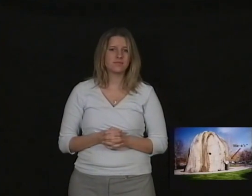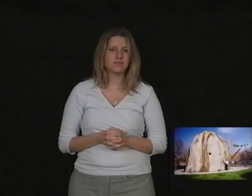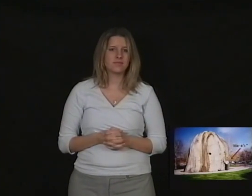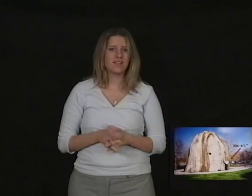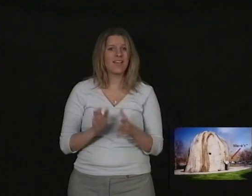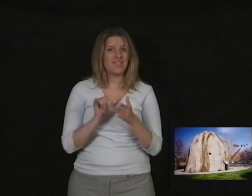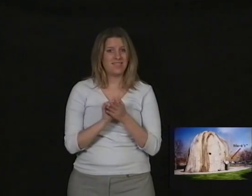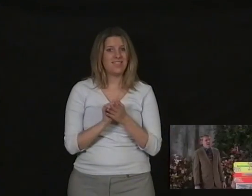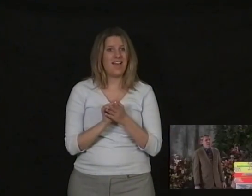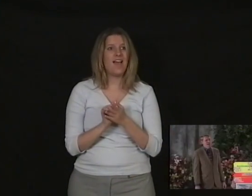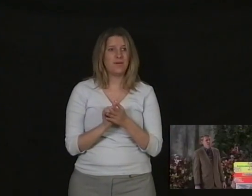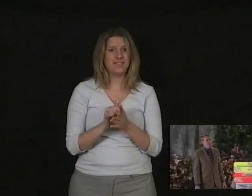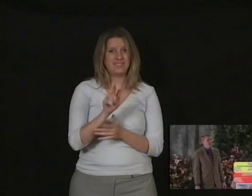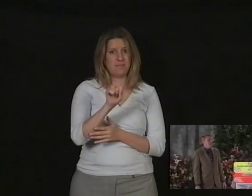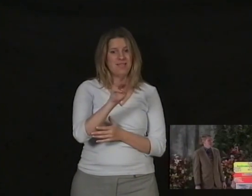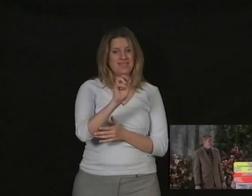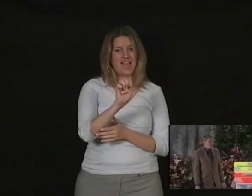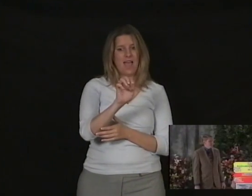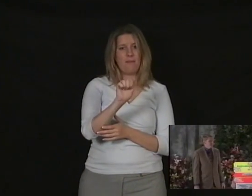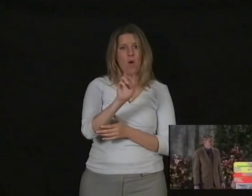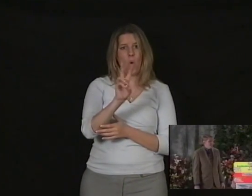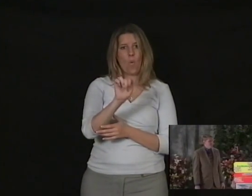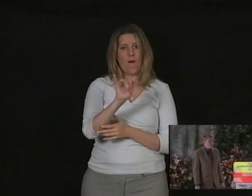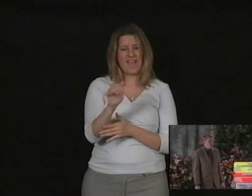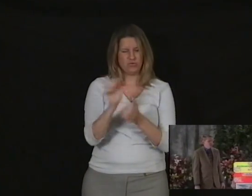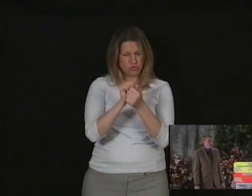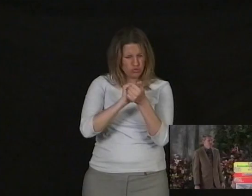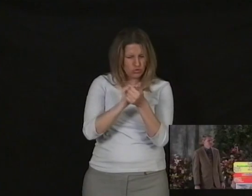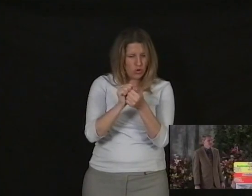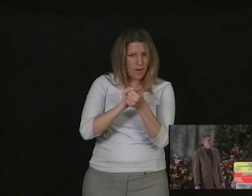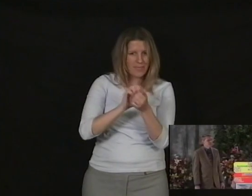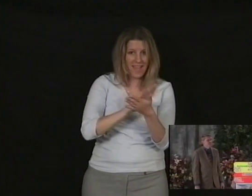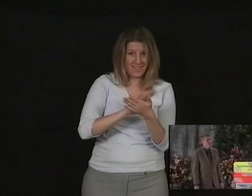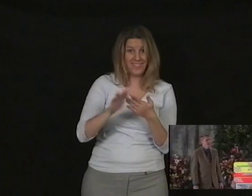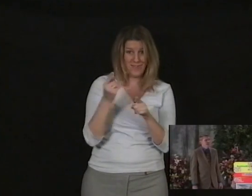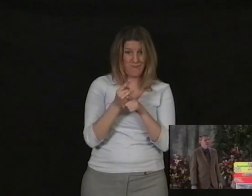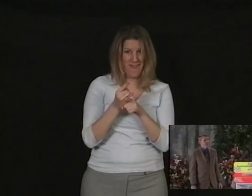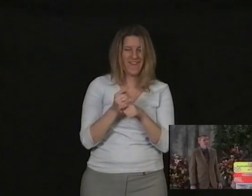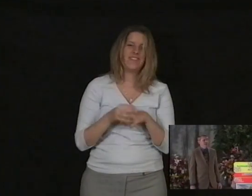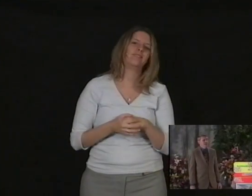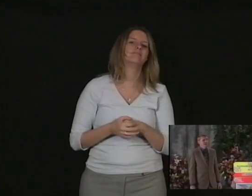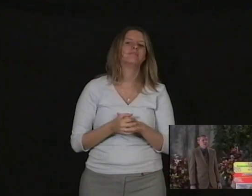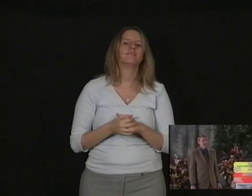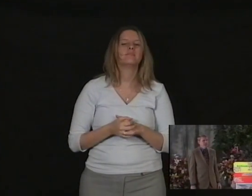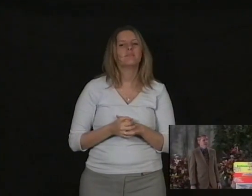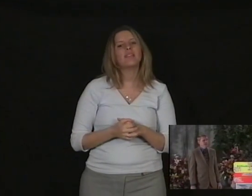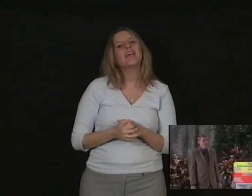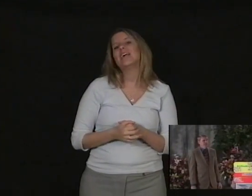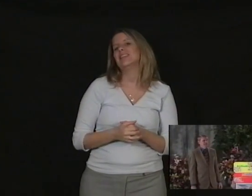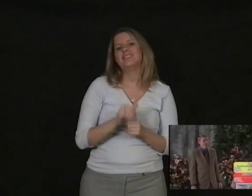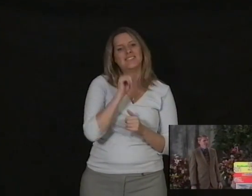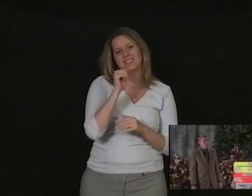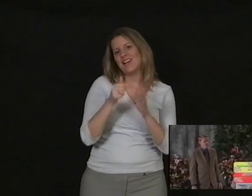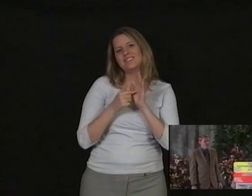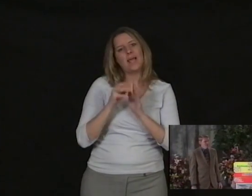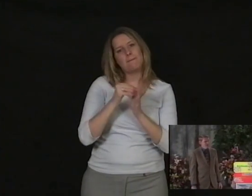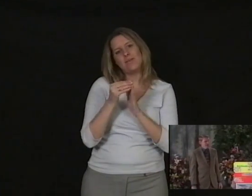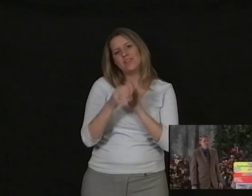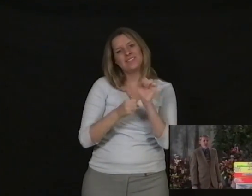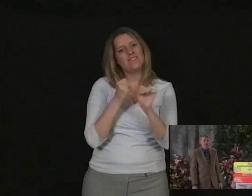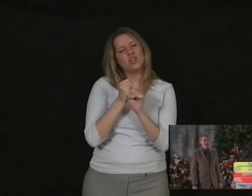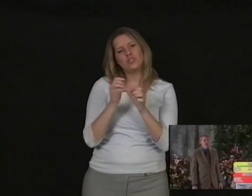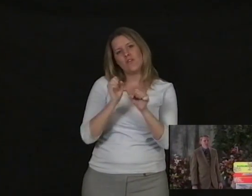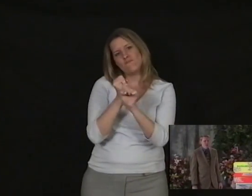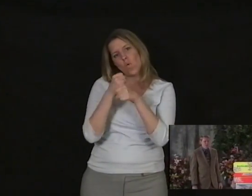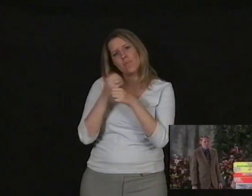That would take some lime away to scrub that clean, don't you think? Sure would. It does not take millions of years to form those